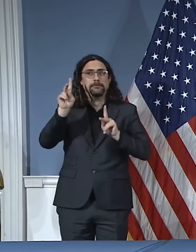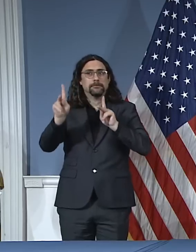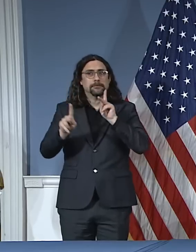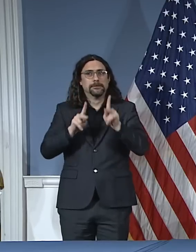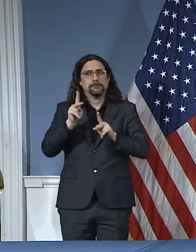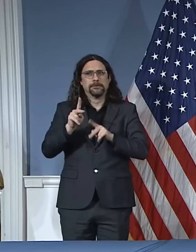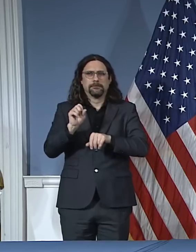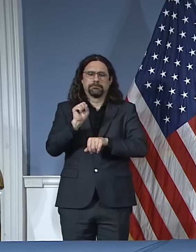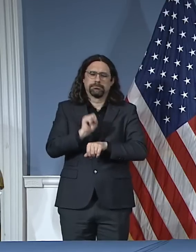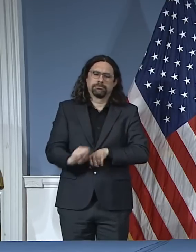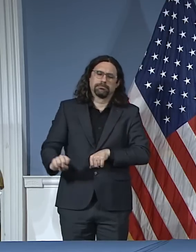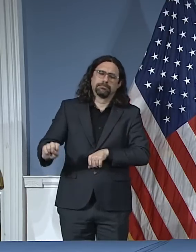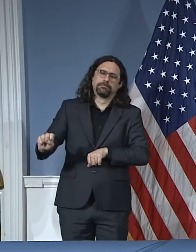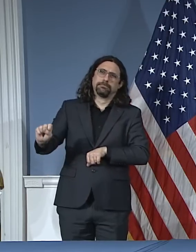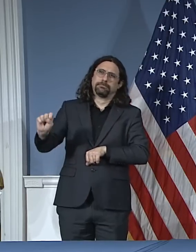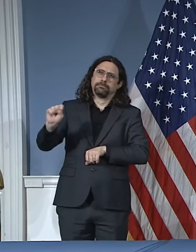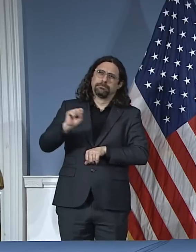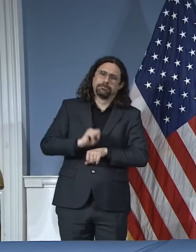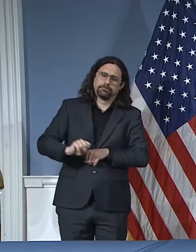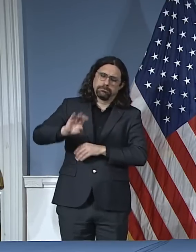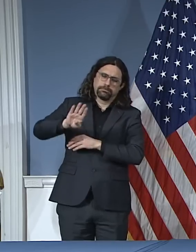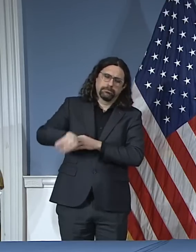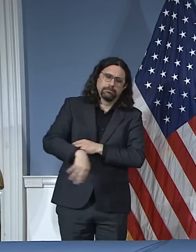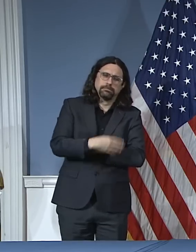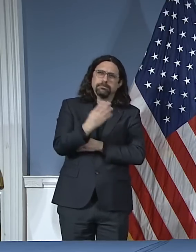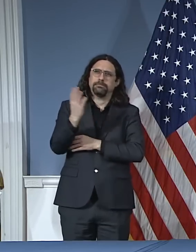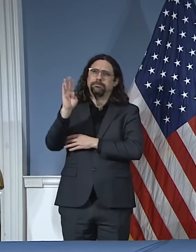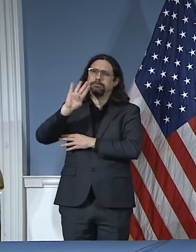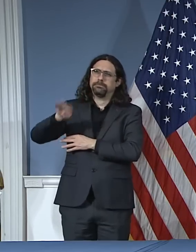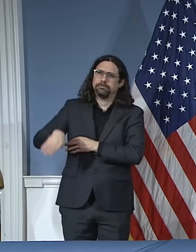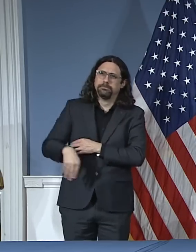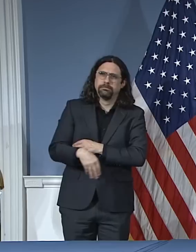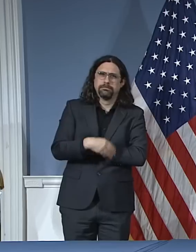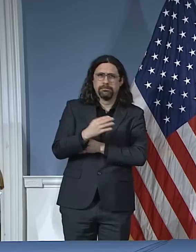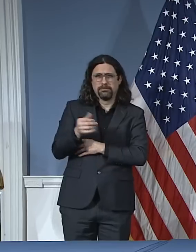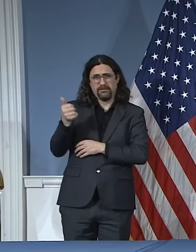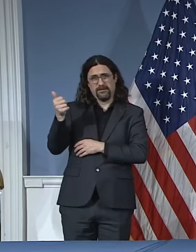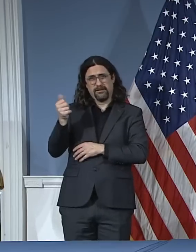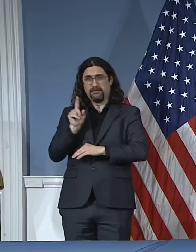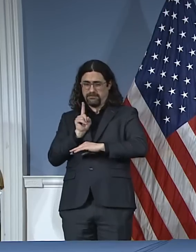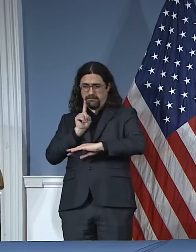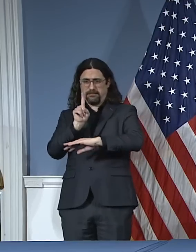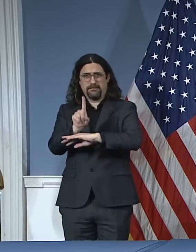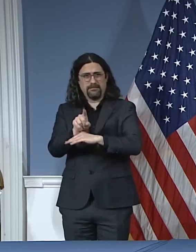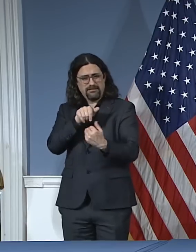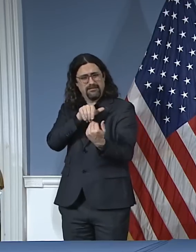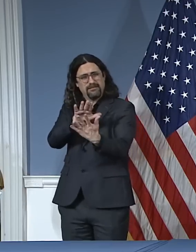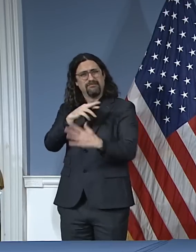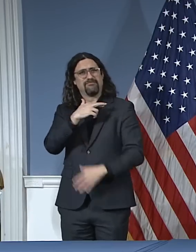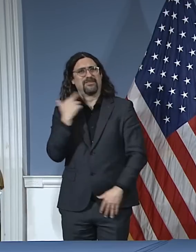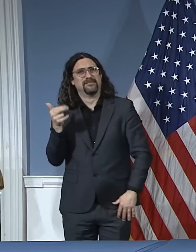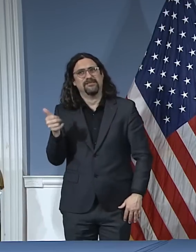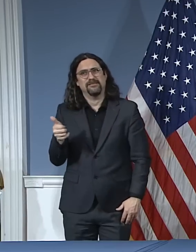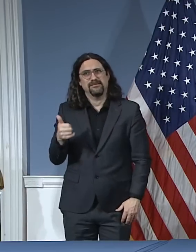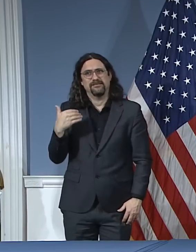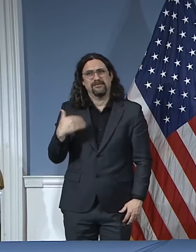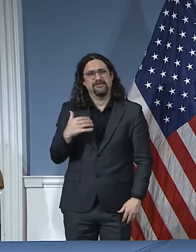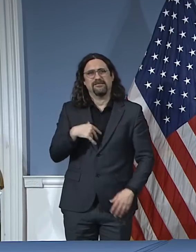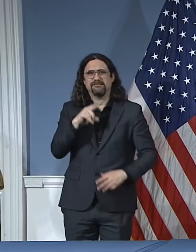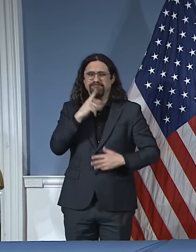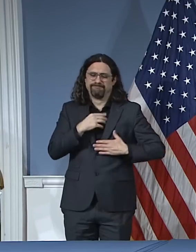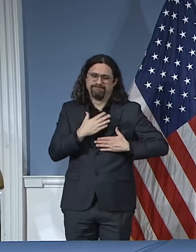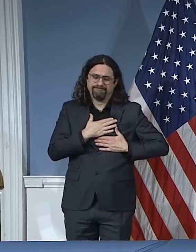They are putting themselves at risk. We must support them in every way we can. A small but helpful thing we can do right